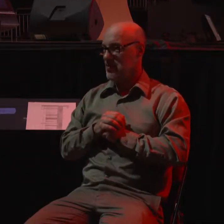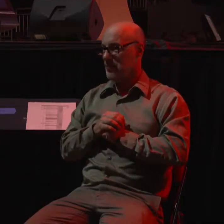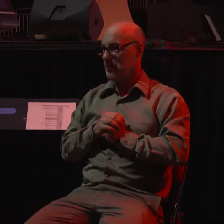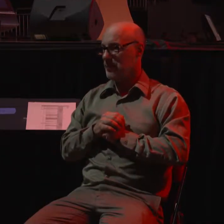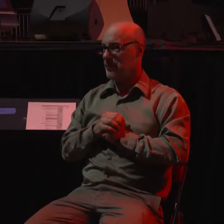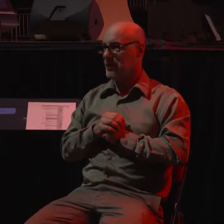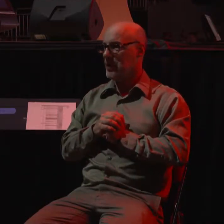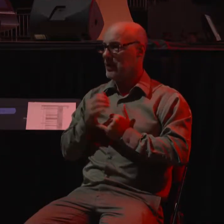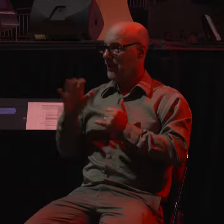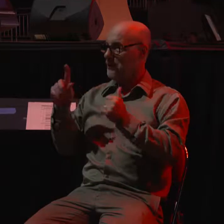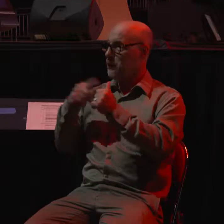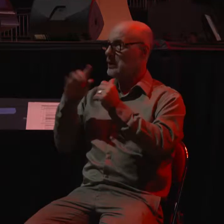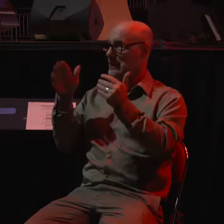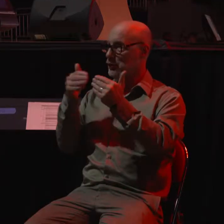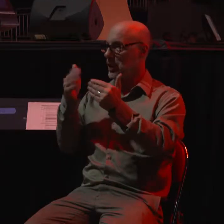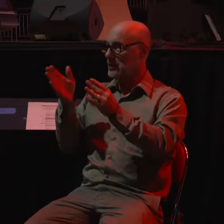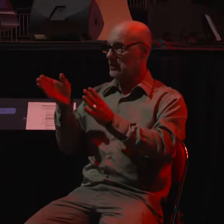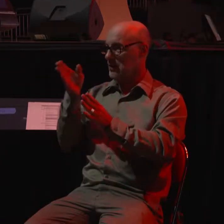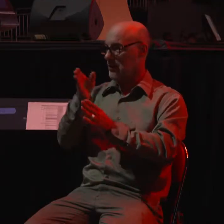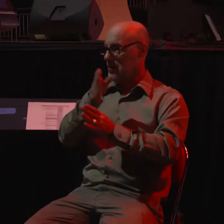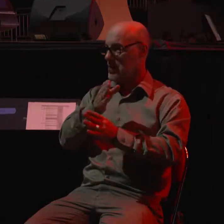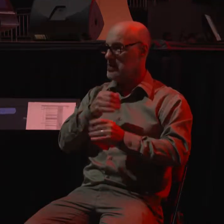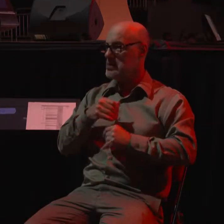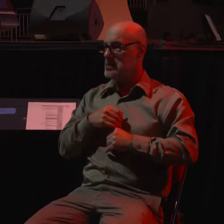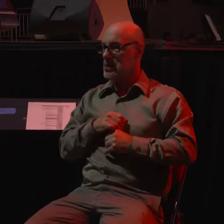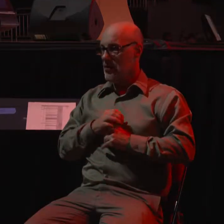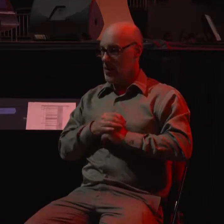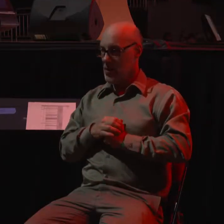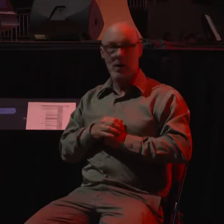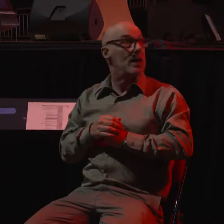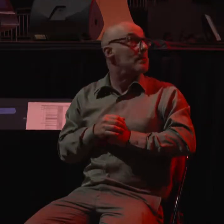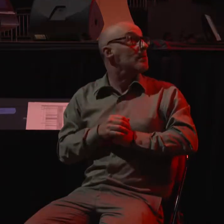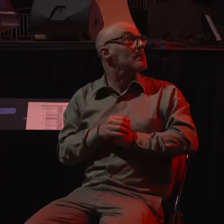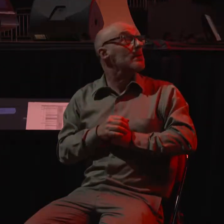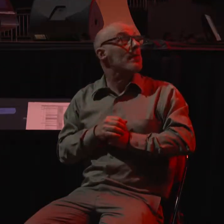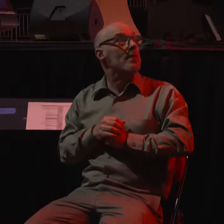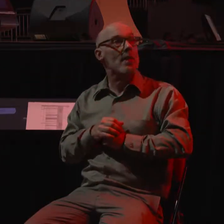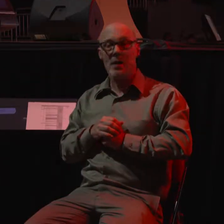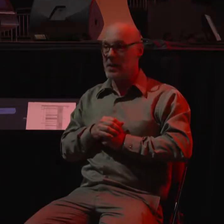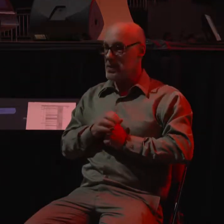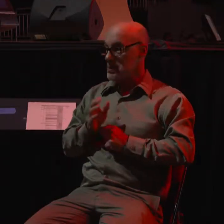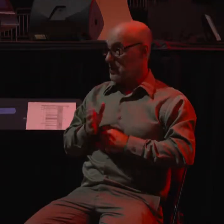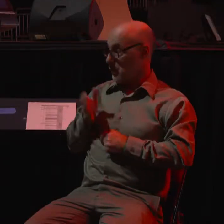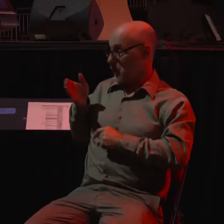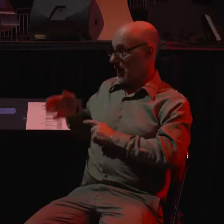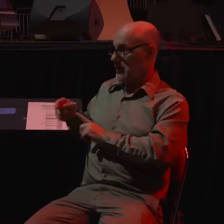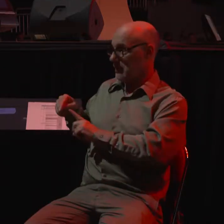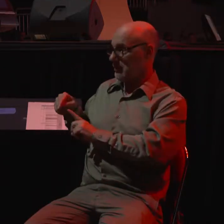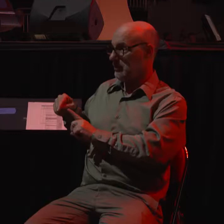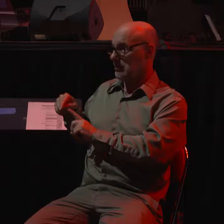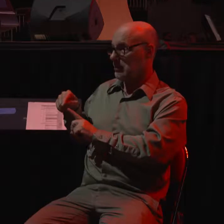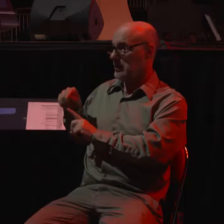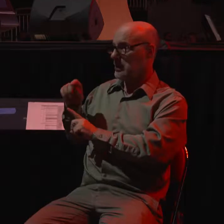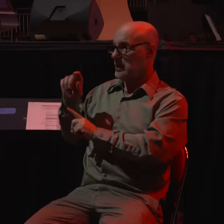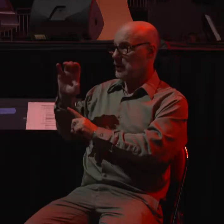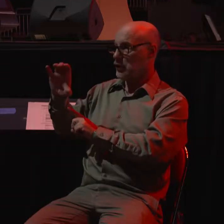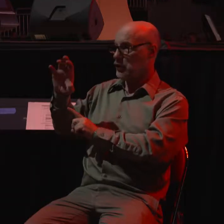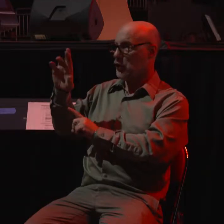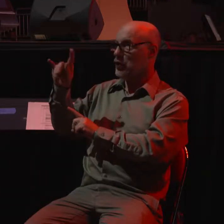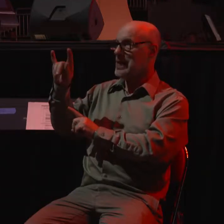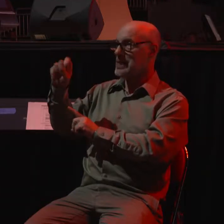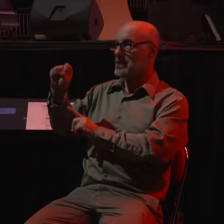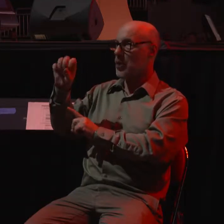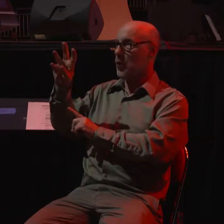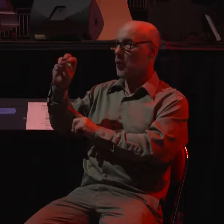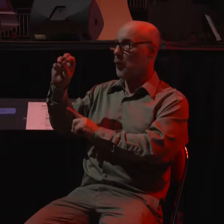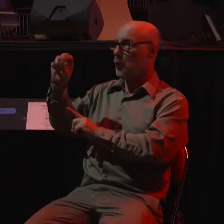a quick round of introductions, and then we'll get in our panel time. Sitting immediately to my right is Curtis Woods.